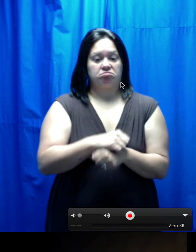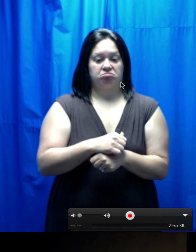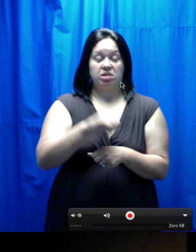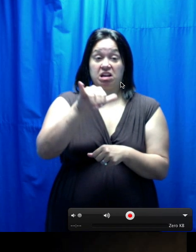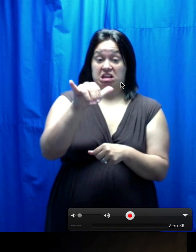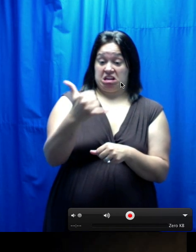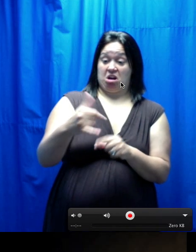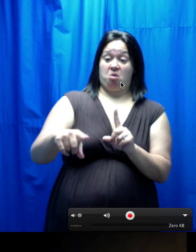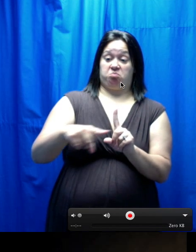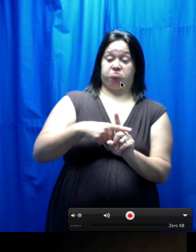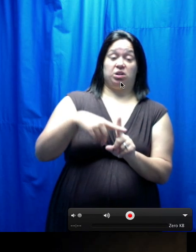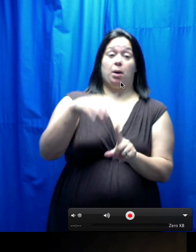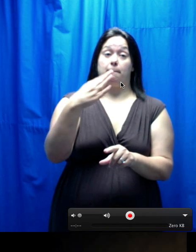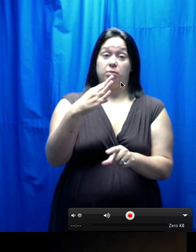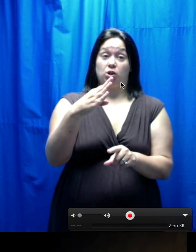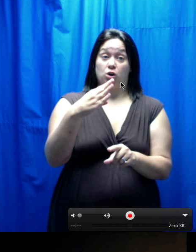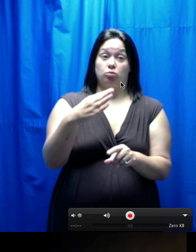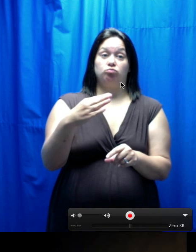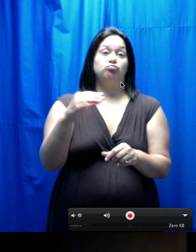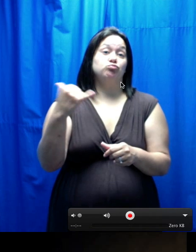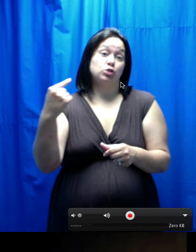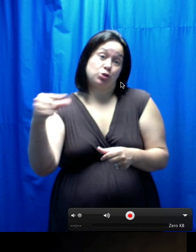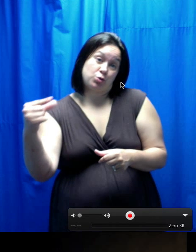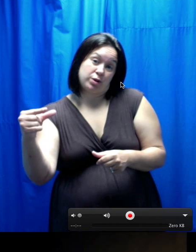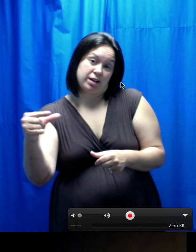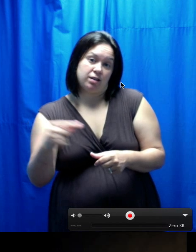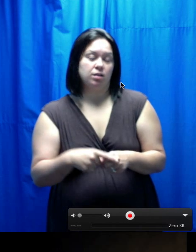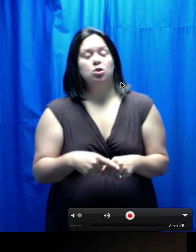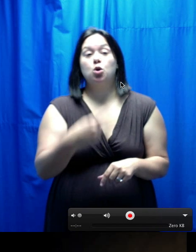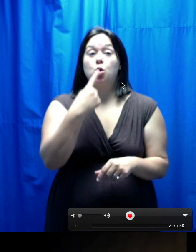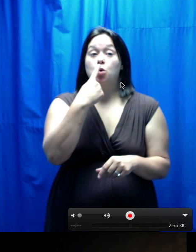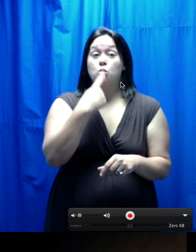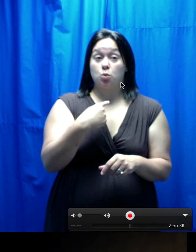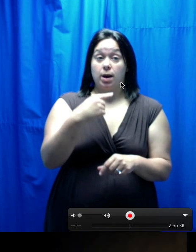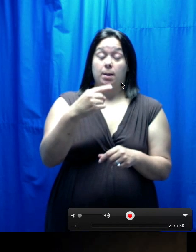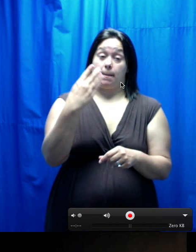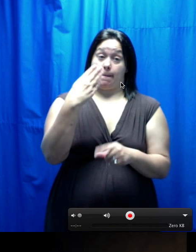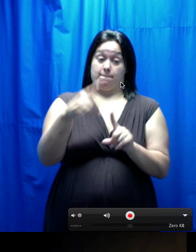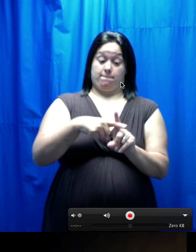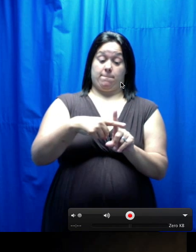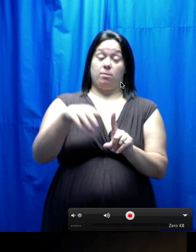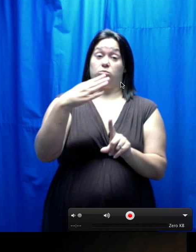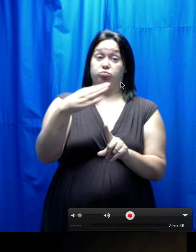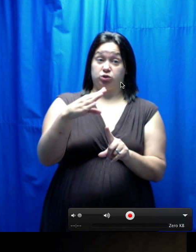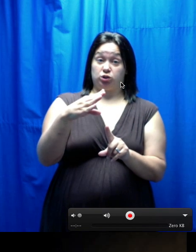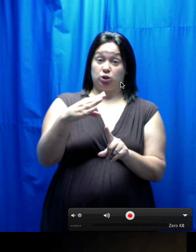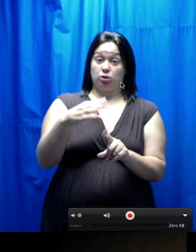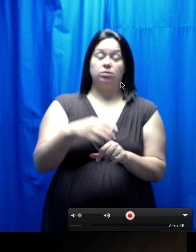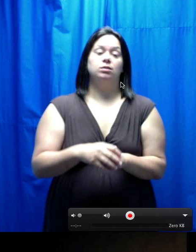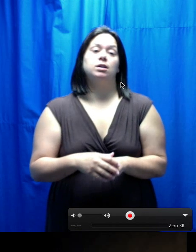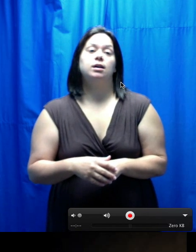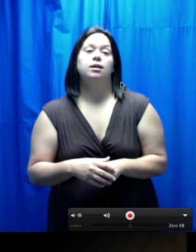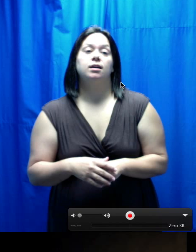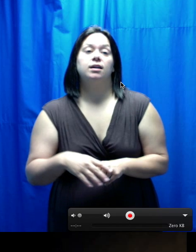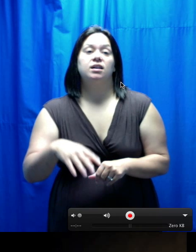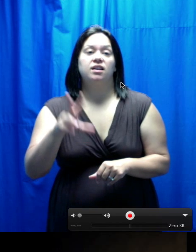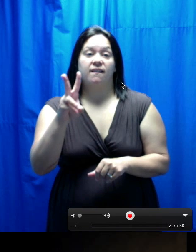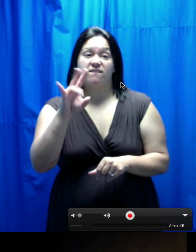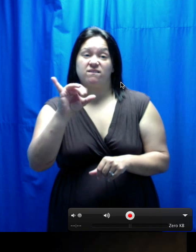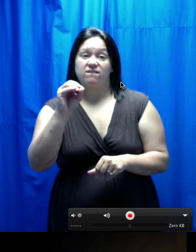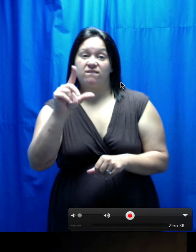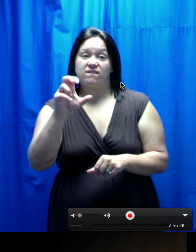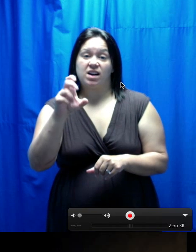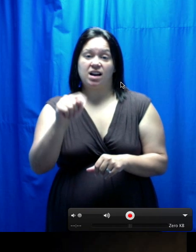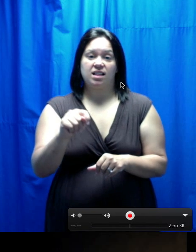green. Blue plus red equals violet. Red plus orange equals red-orange. Yellow plus